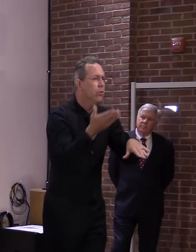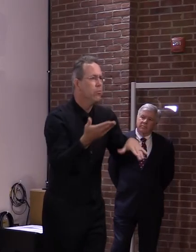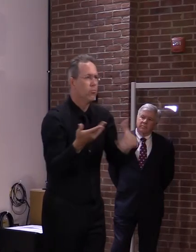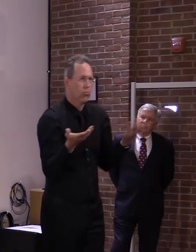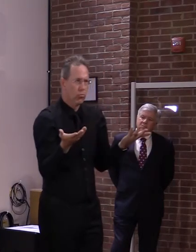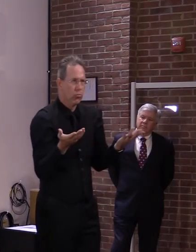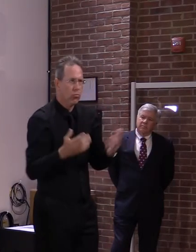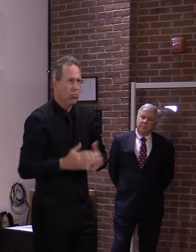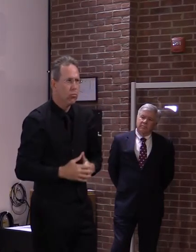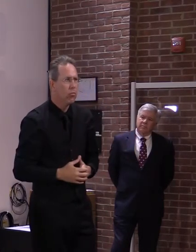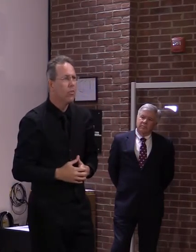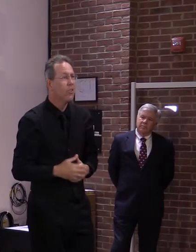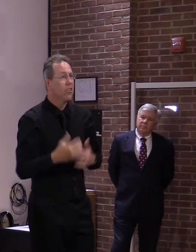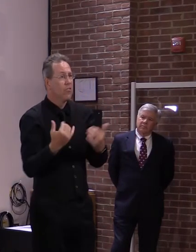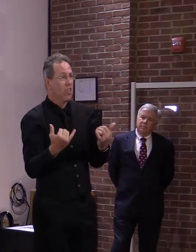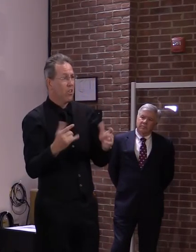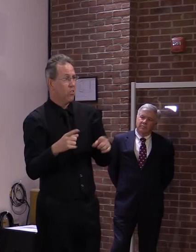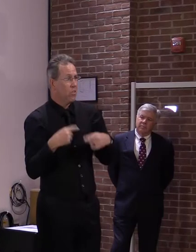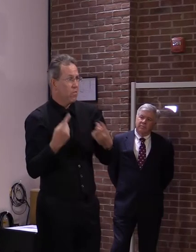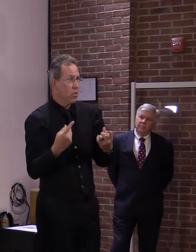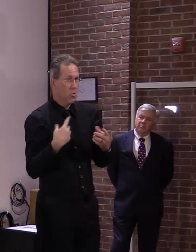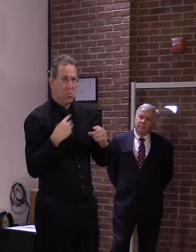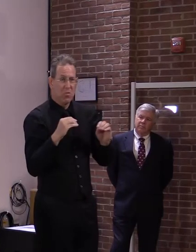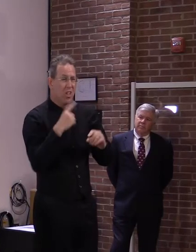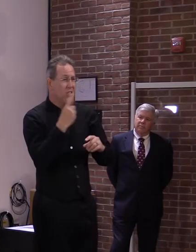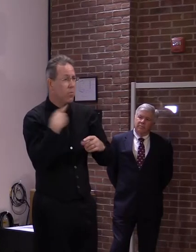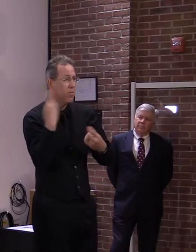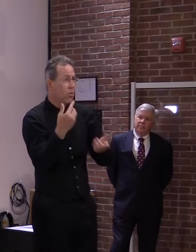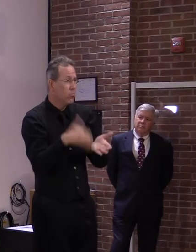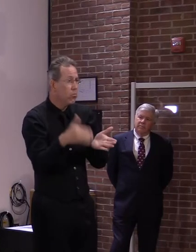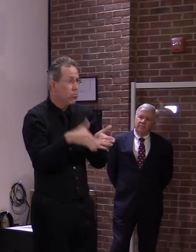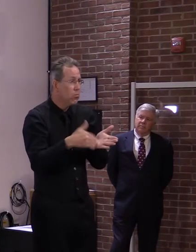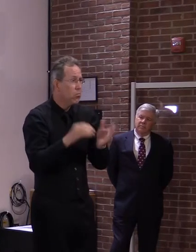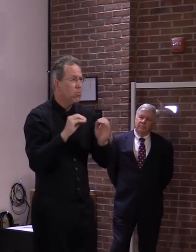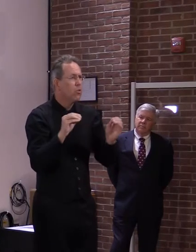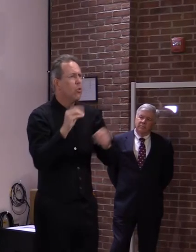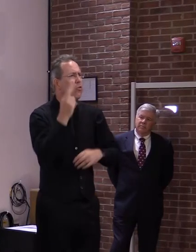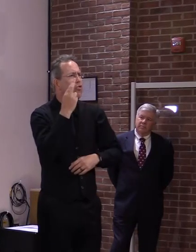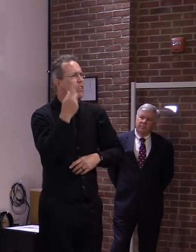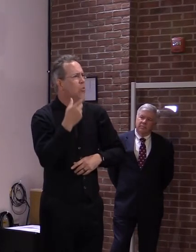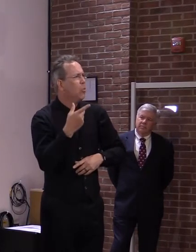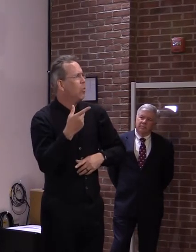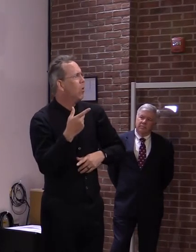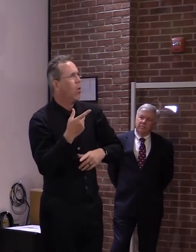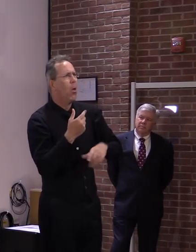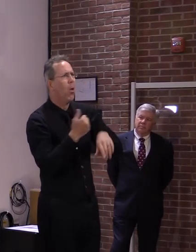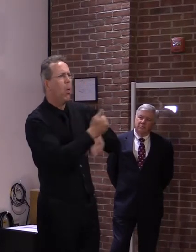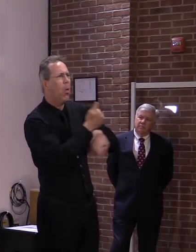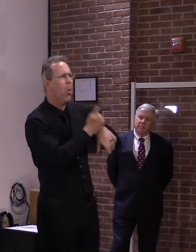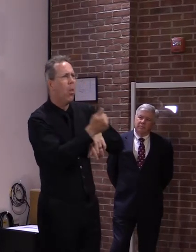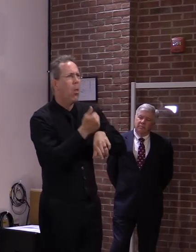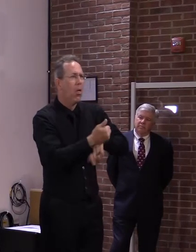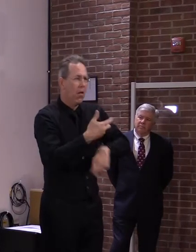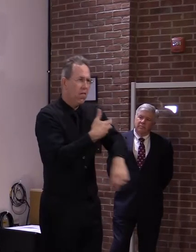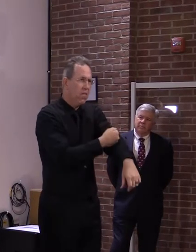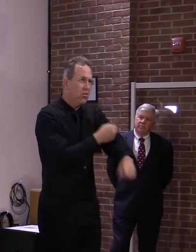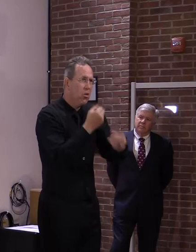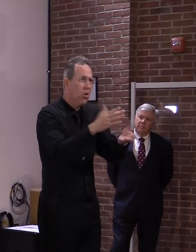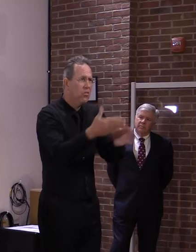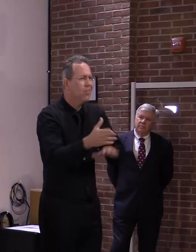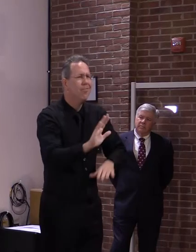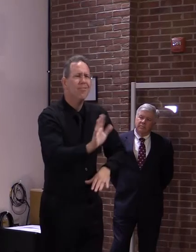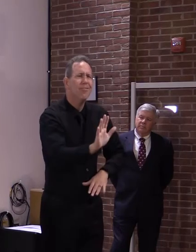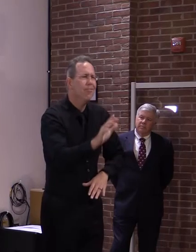comments, we have no reason to believe that these deaths are associated with a vaccine. And we've also done our